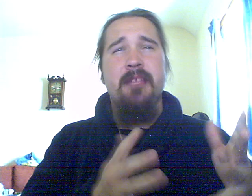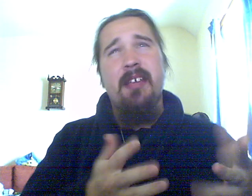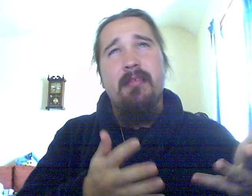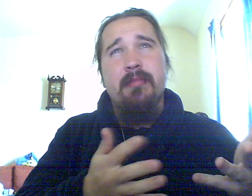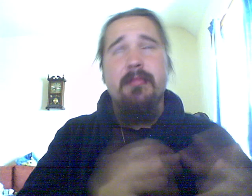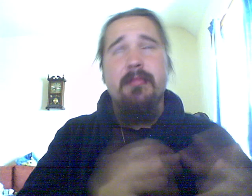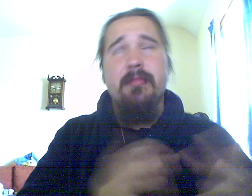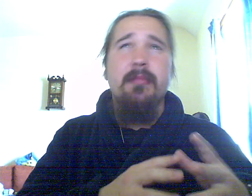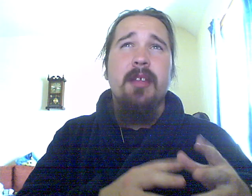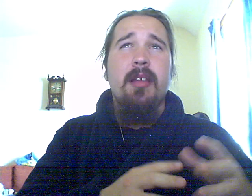meh.